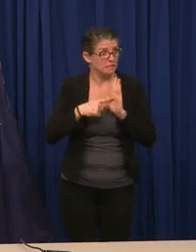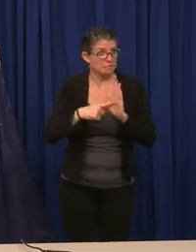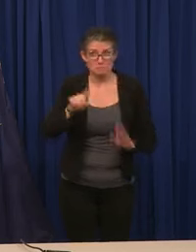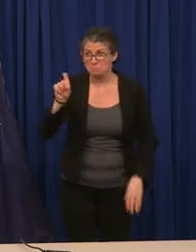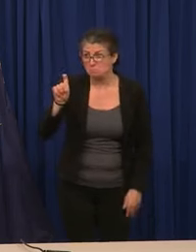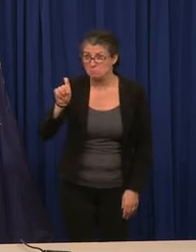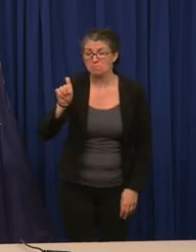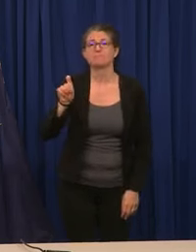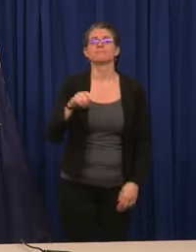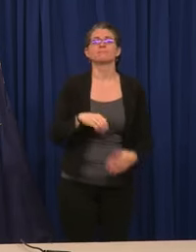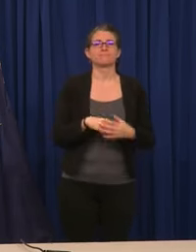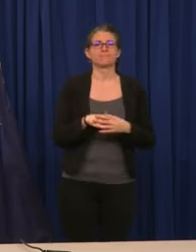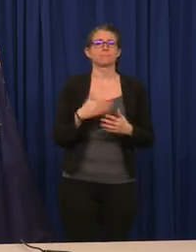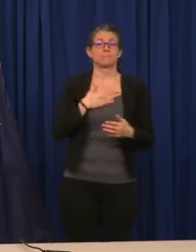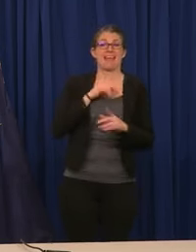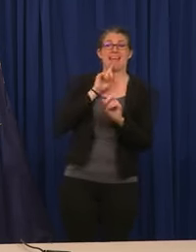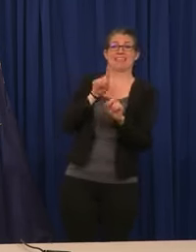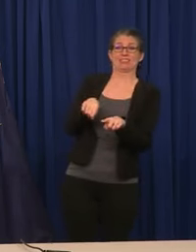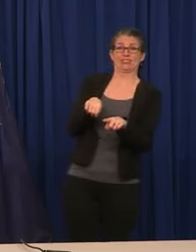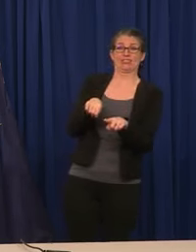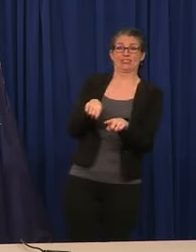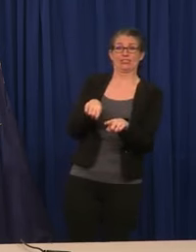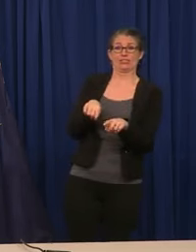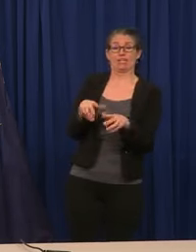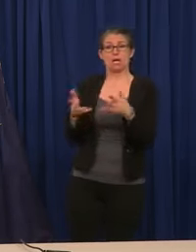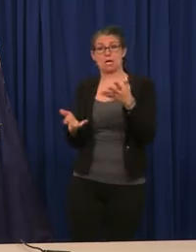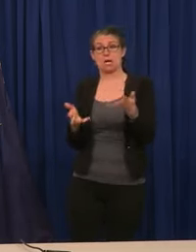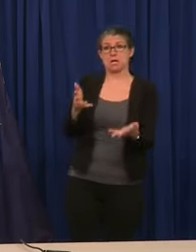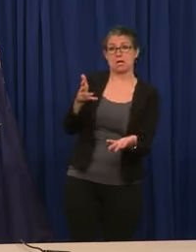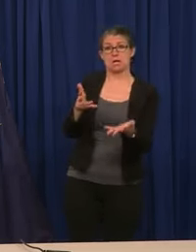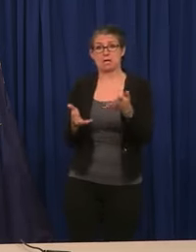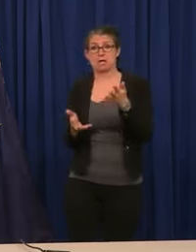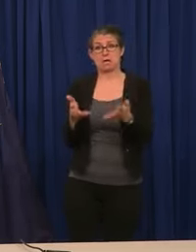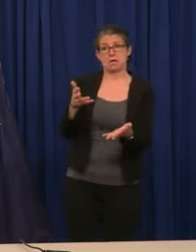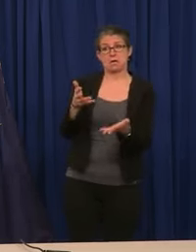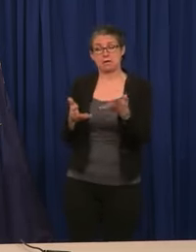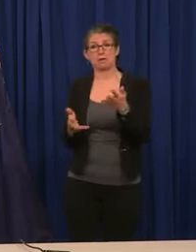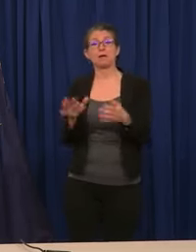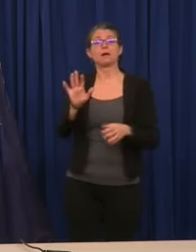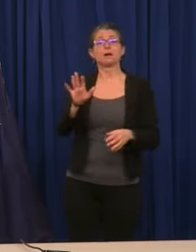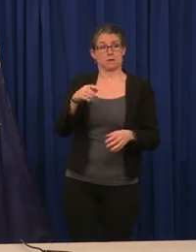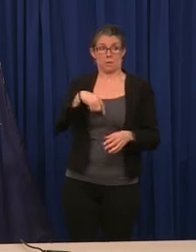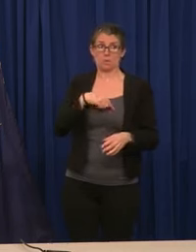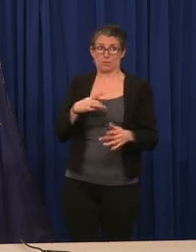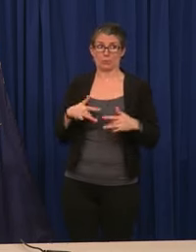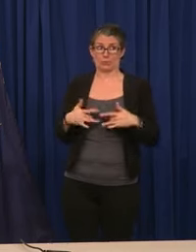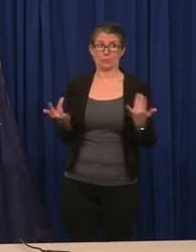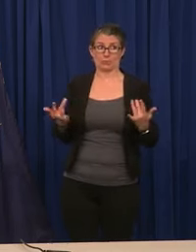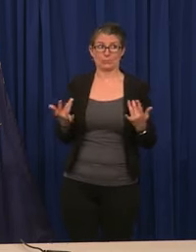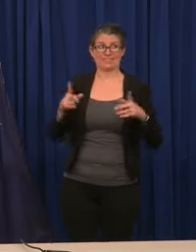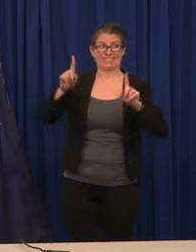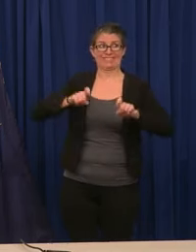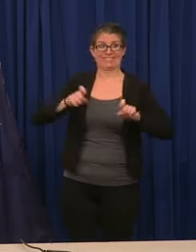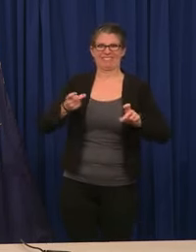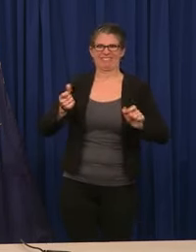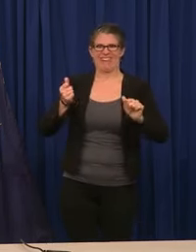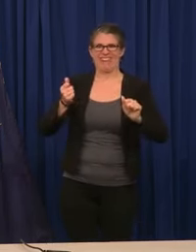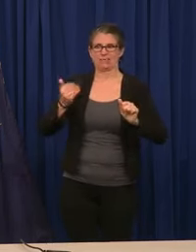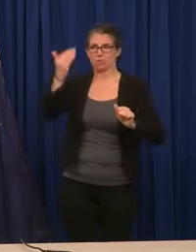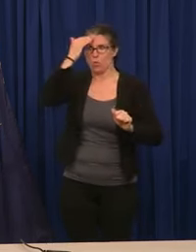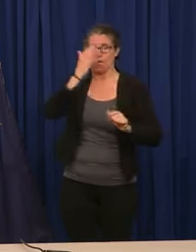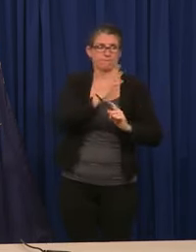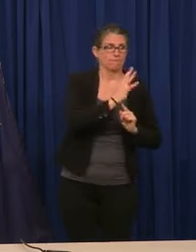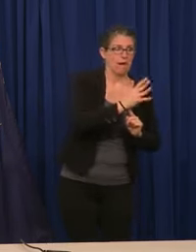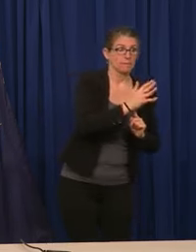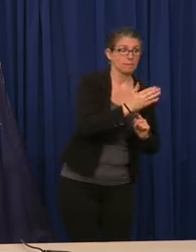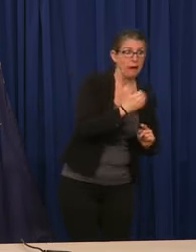in Maine is something that, A, we're excited about because it will help conserve PPE and get people quicker results, and B,